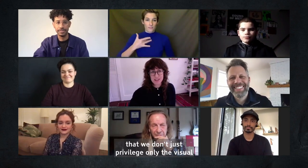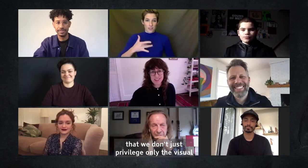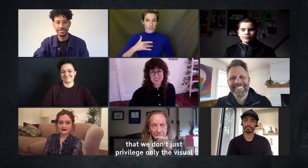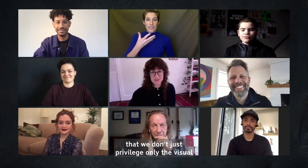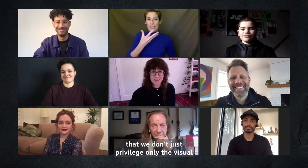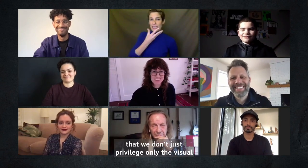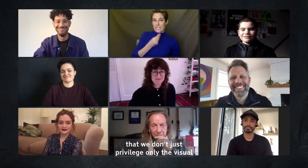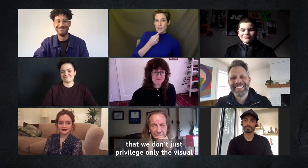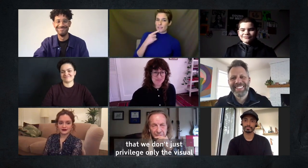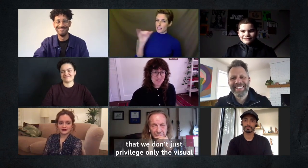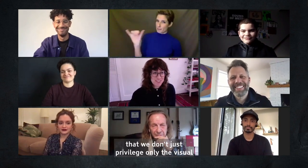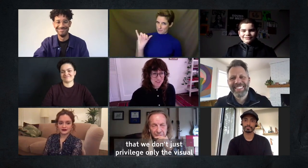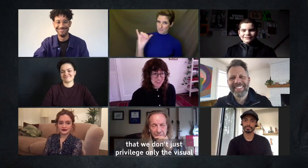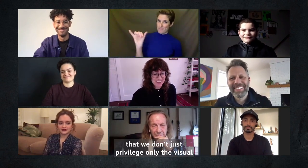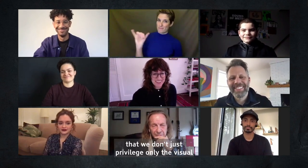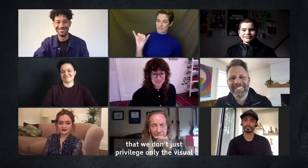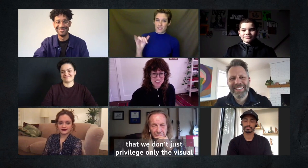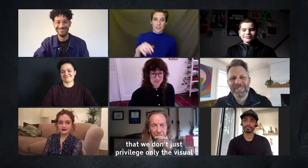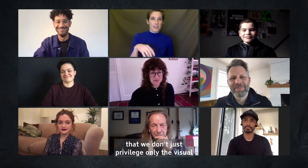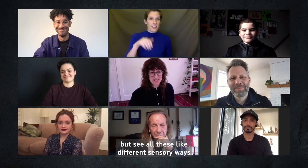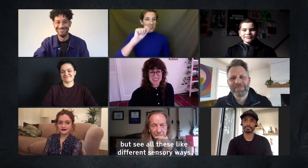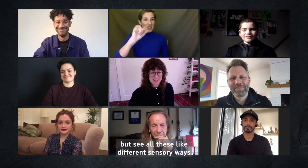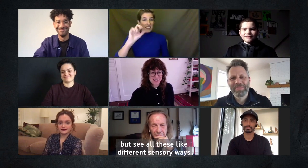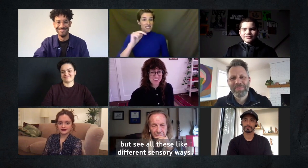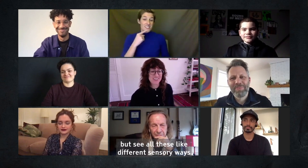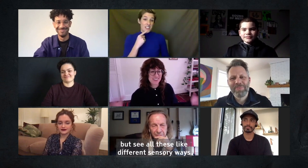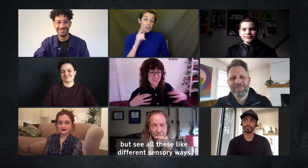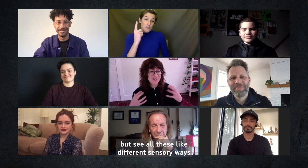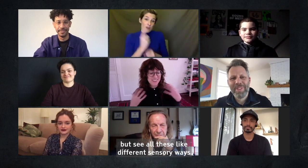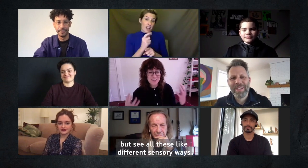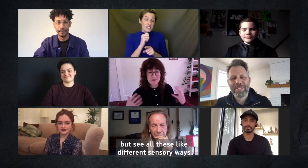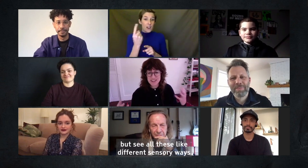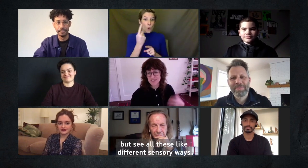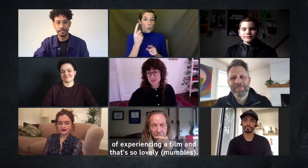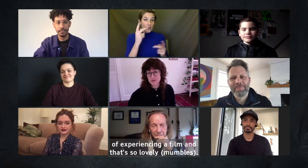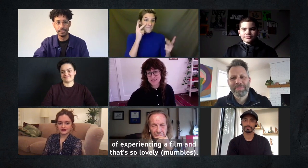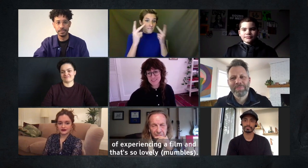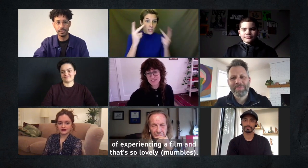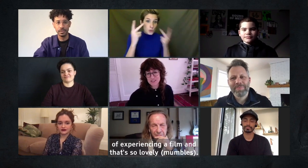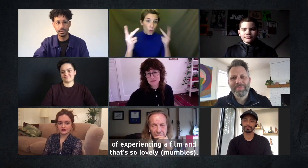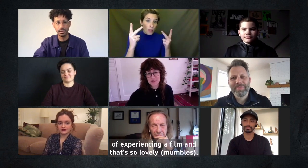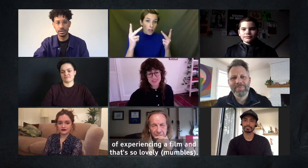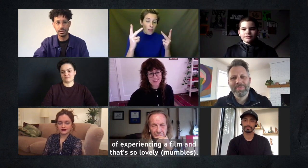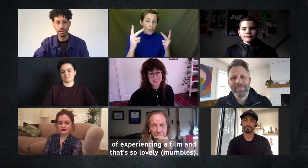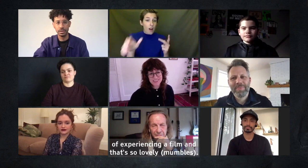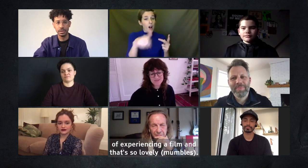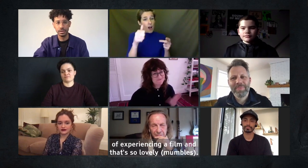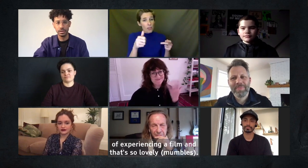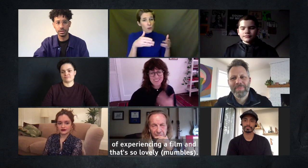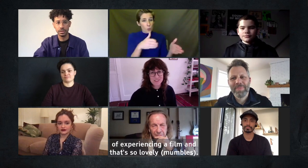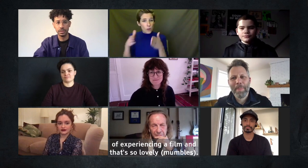know, that we don't just privilege only the visual, but see all these like different sensory ways of experiencing a film. And that's